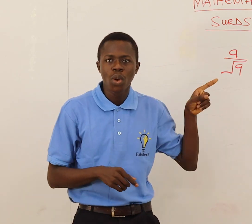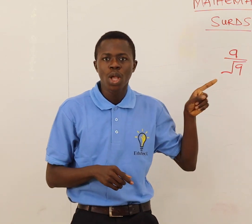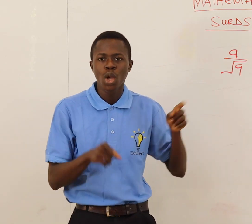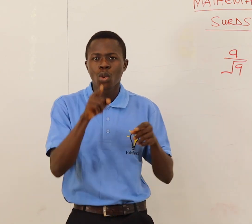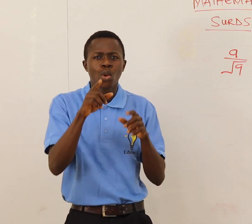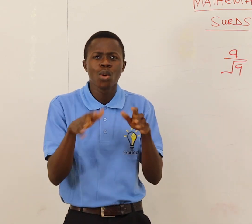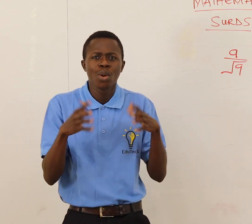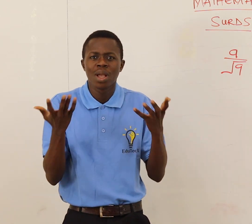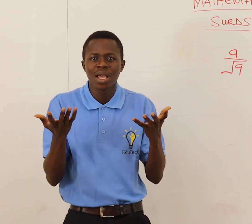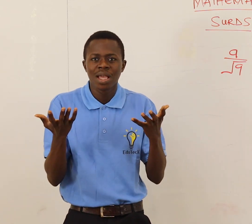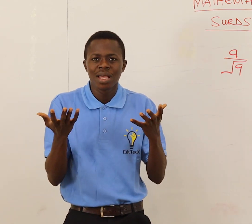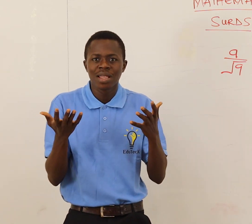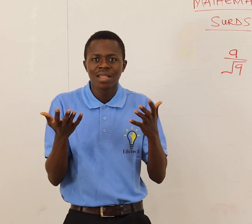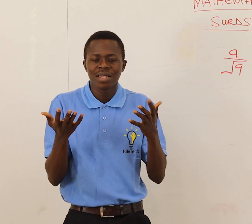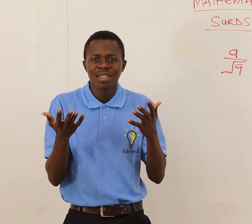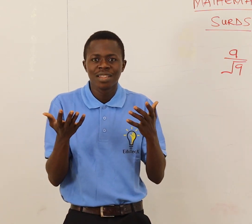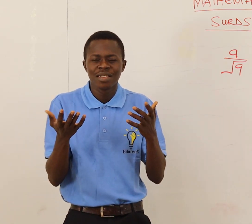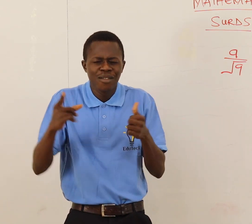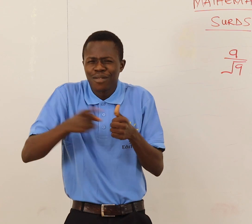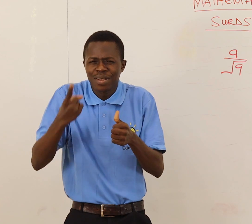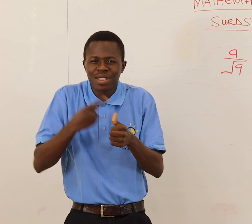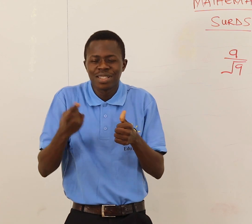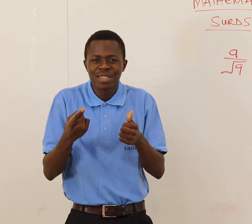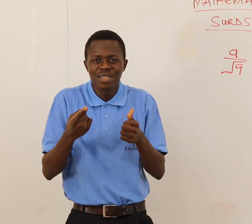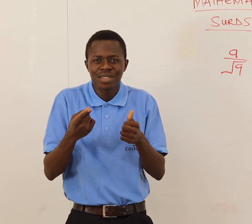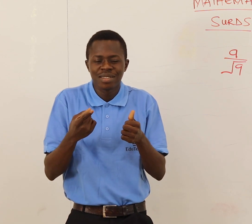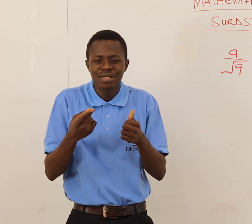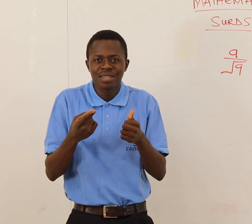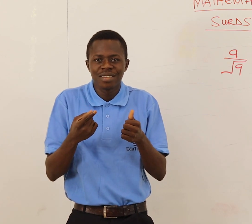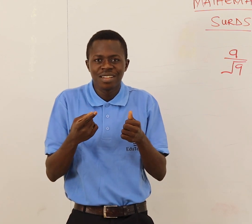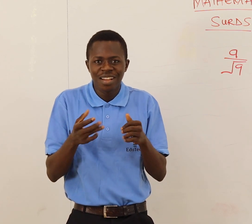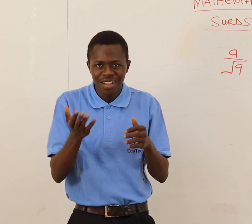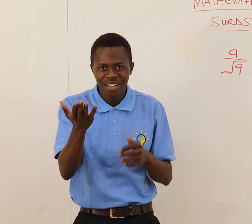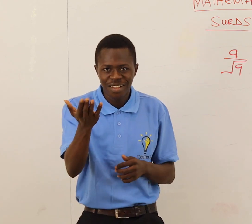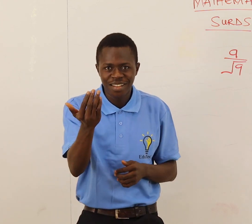Say we have an expression a divided by the square root of 9.